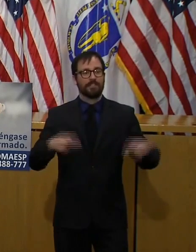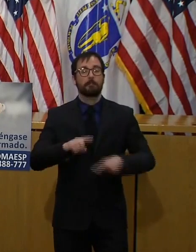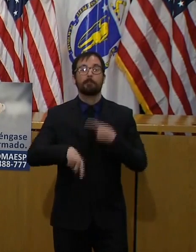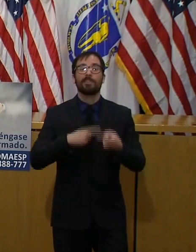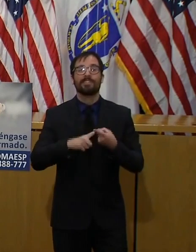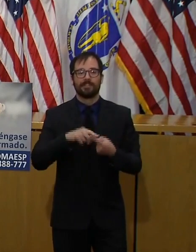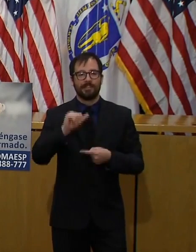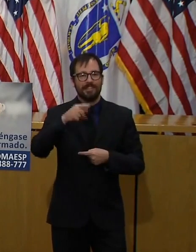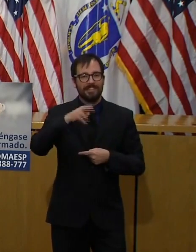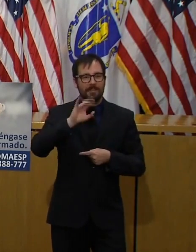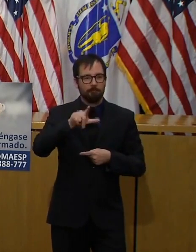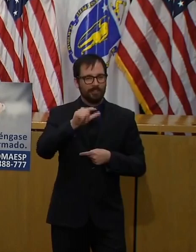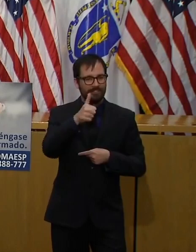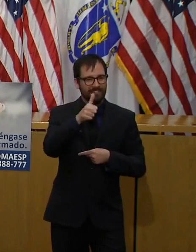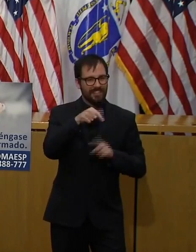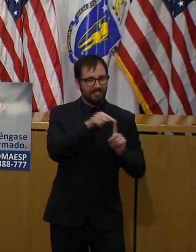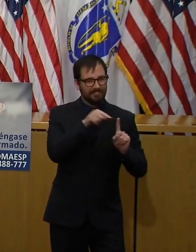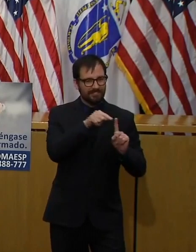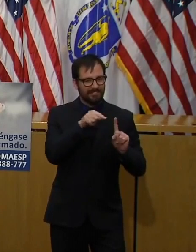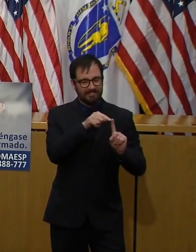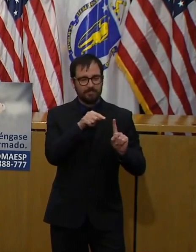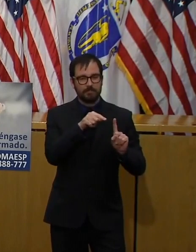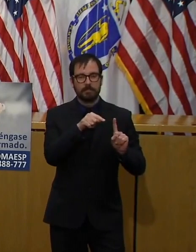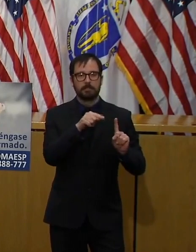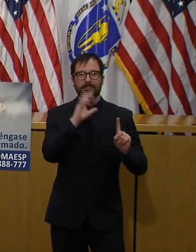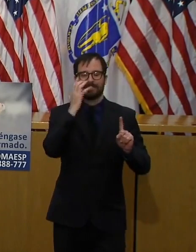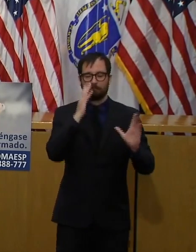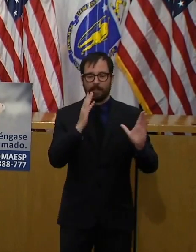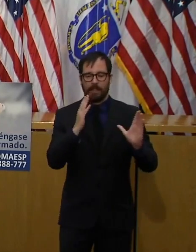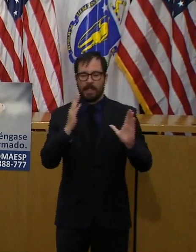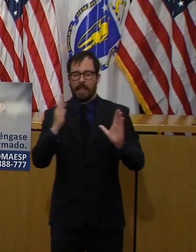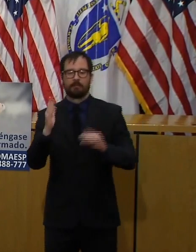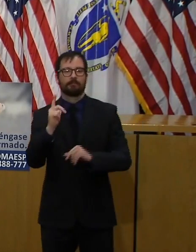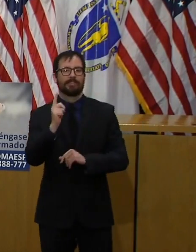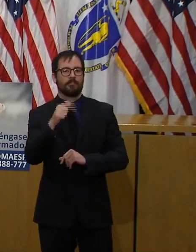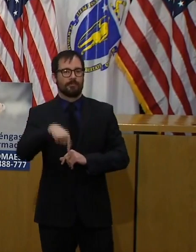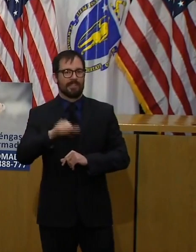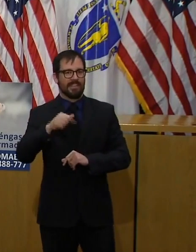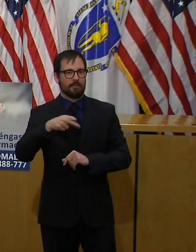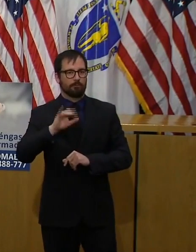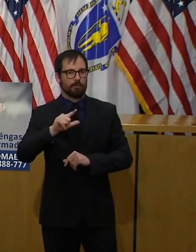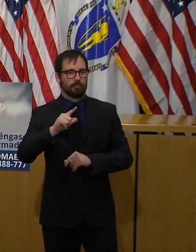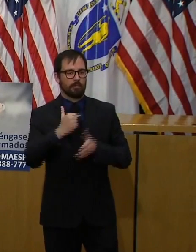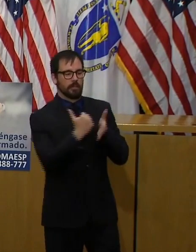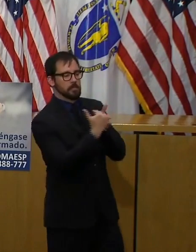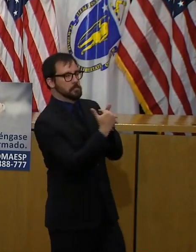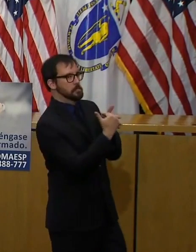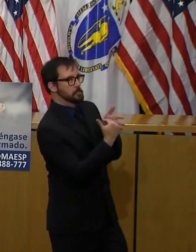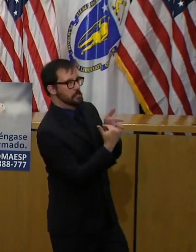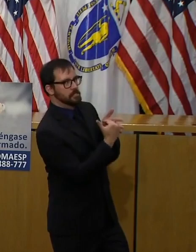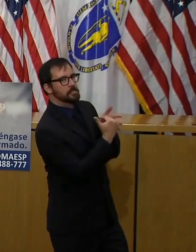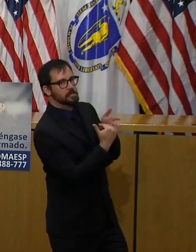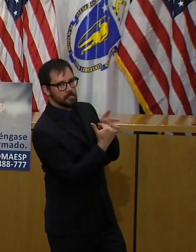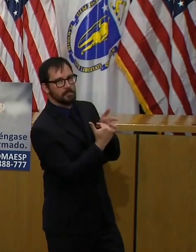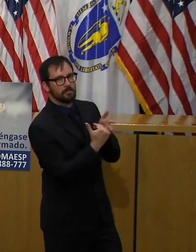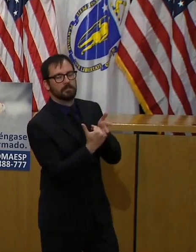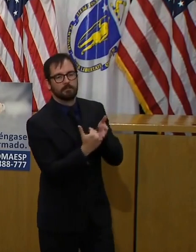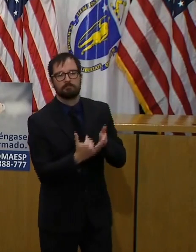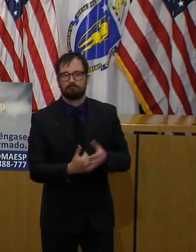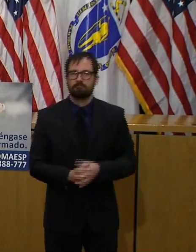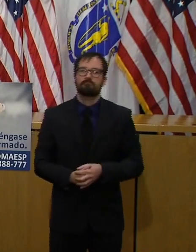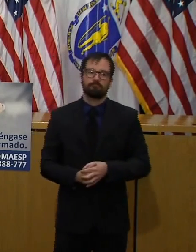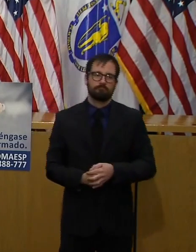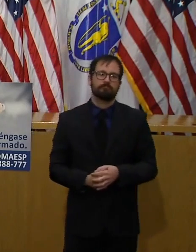said before, these models are obviously predictions and they're all subject to change, but they do provide us and our colleagues in the healthcare